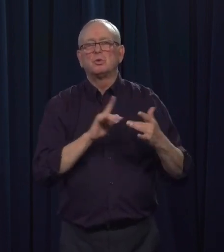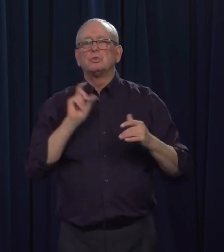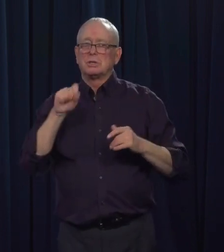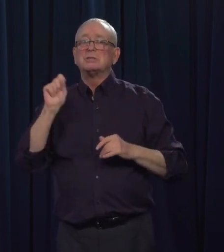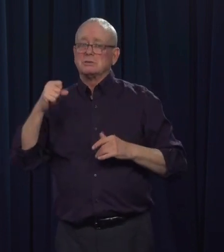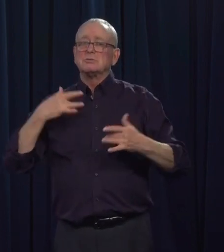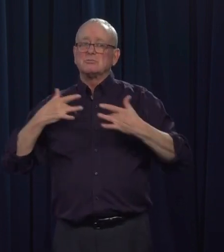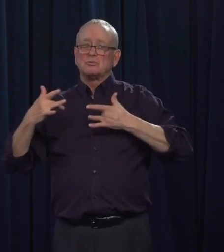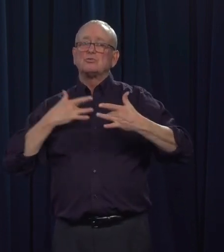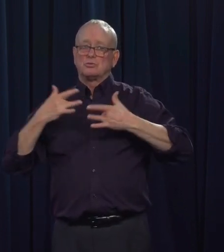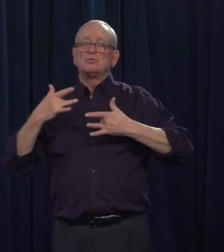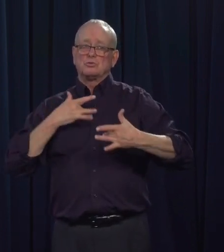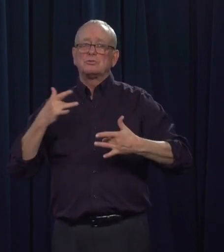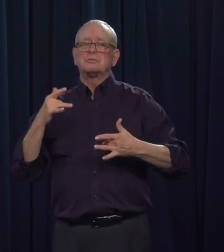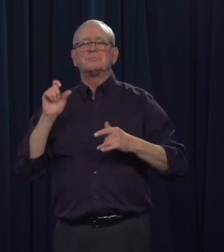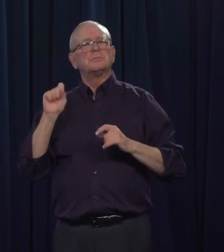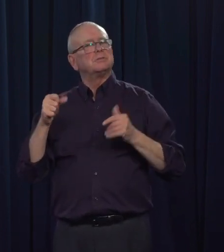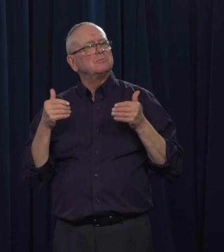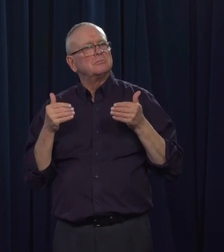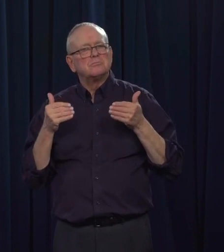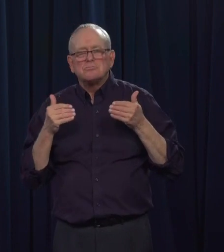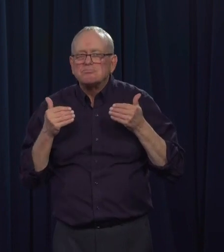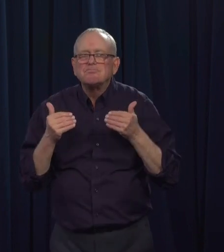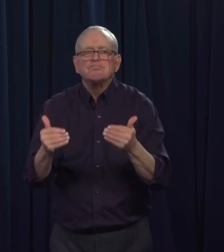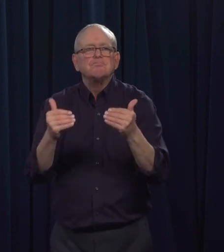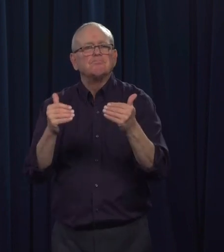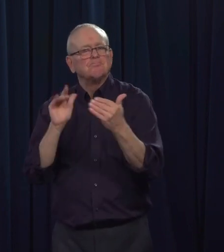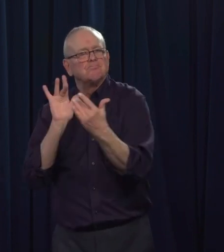go forward. Excellent. Is there a final question in the room here?